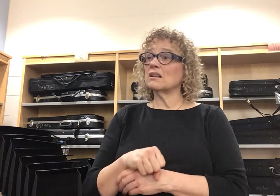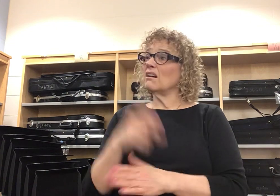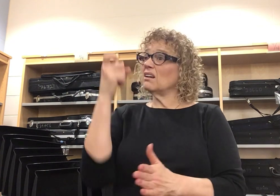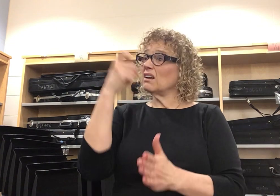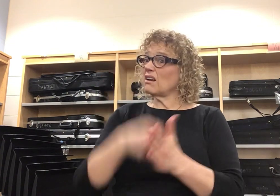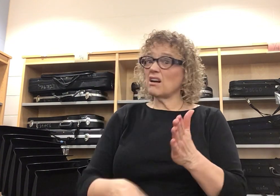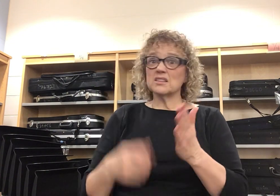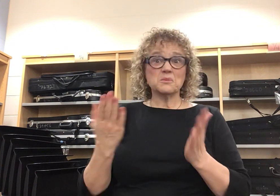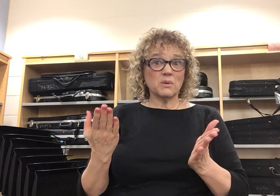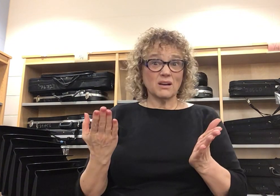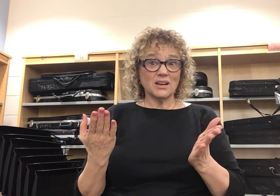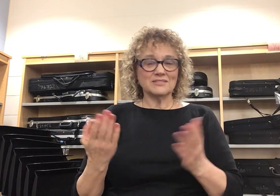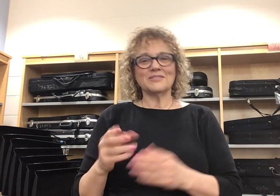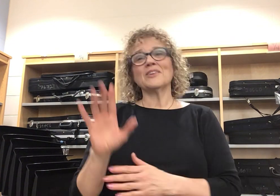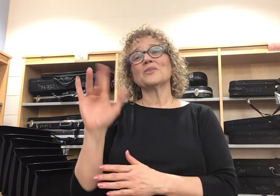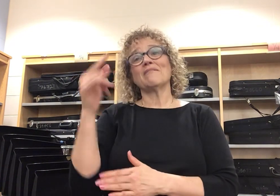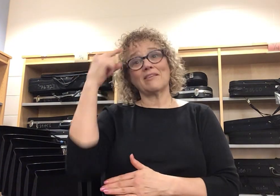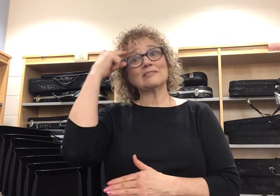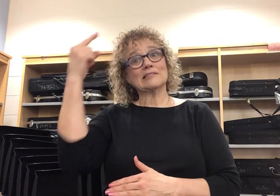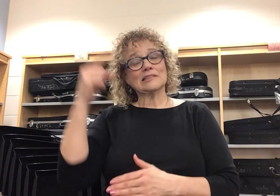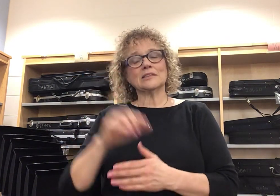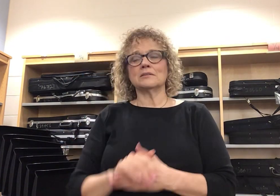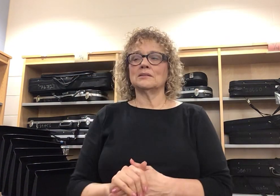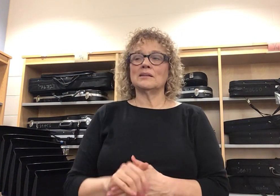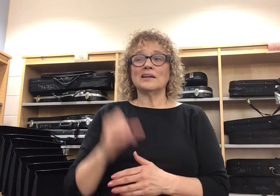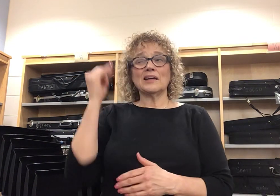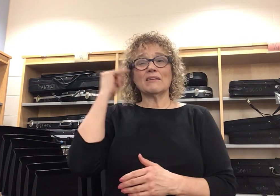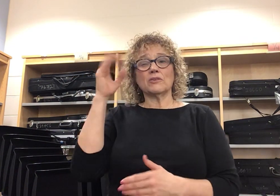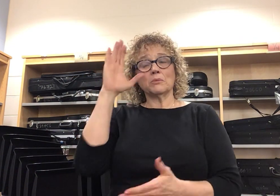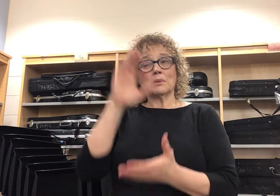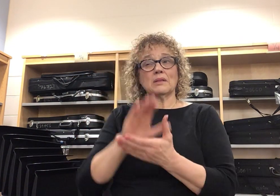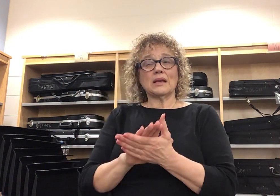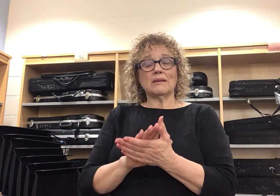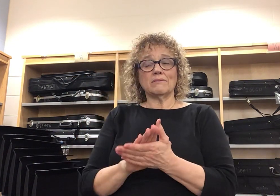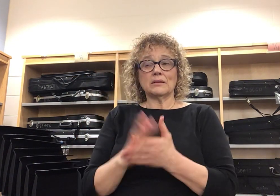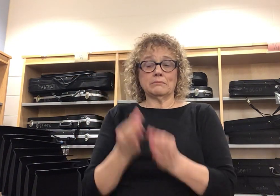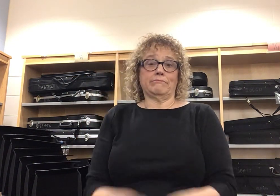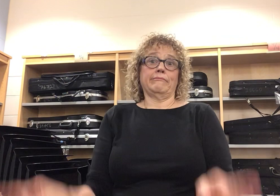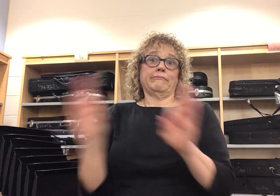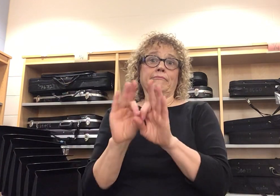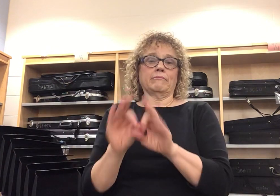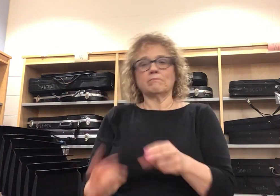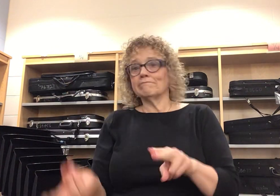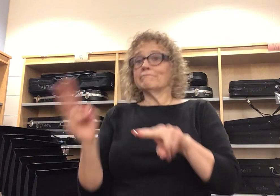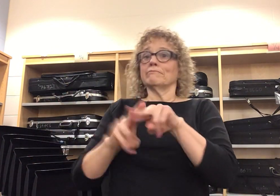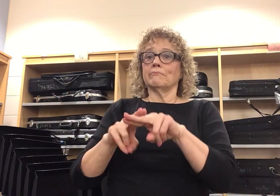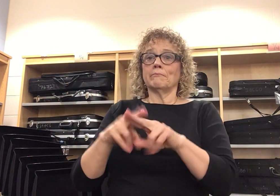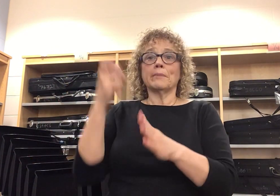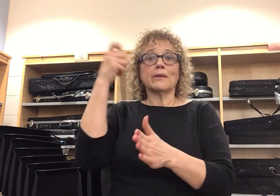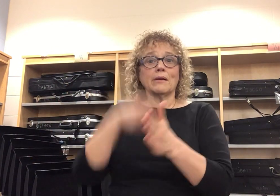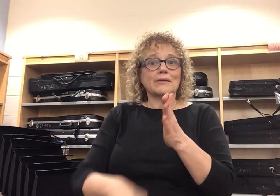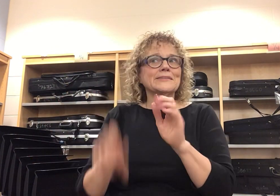cents. You can up the price if you feel your newspaper is worthy.